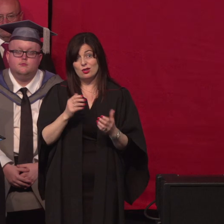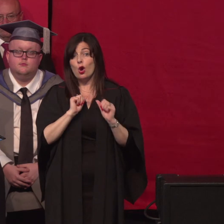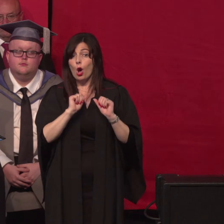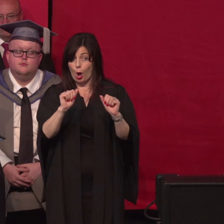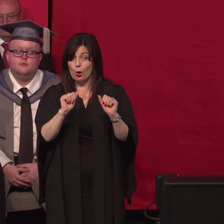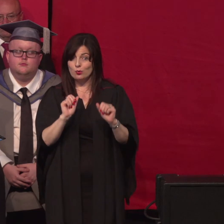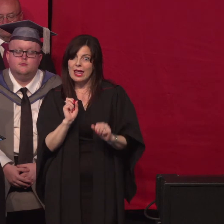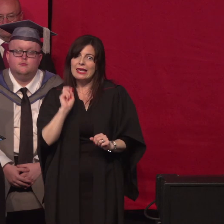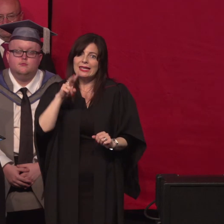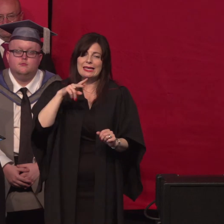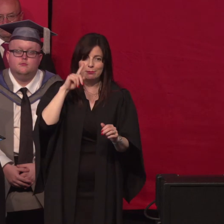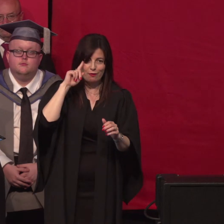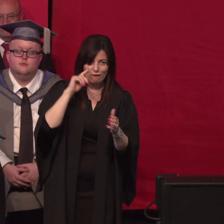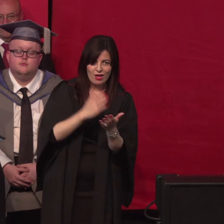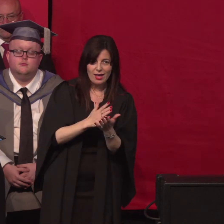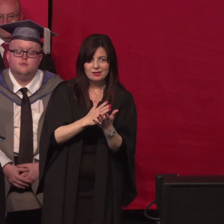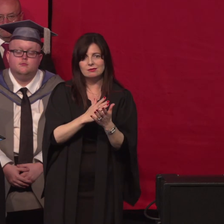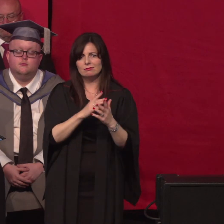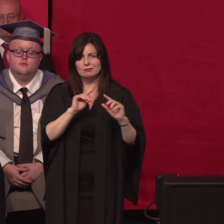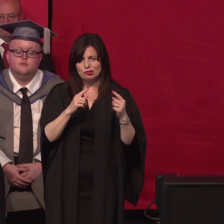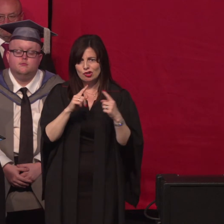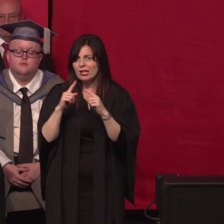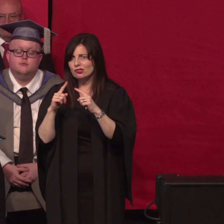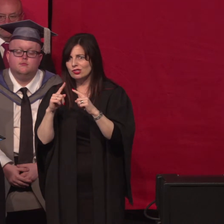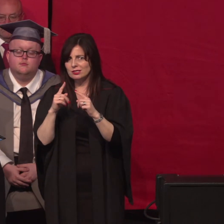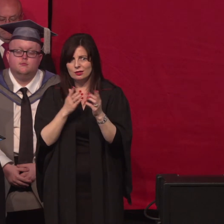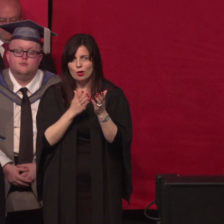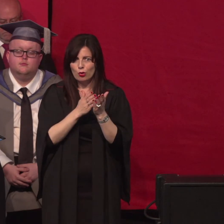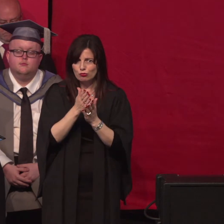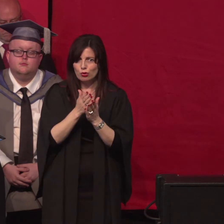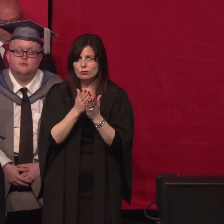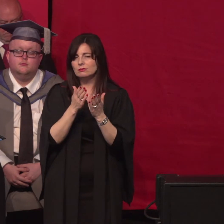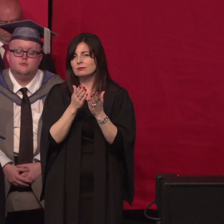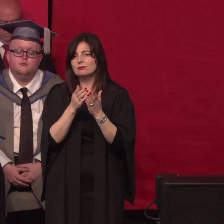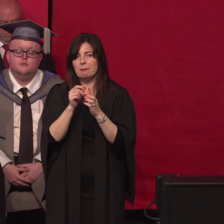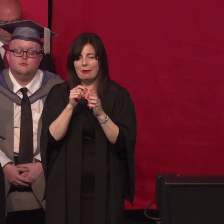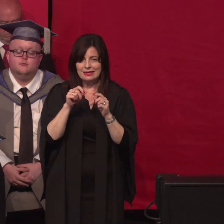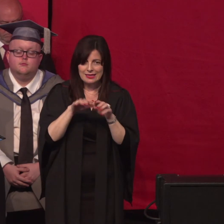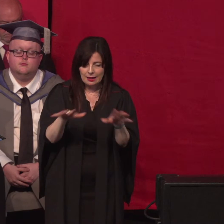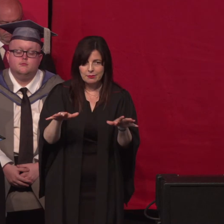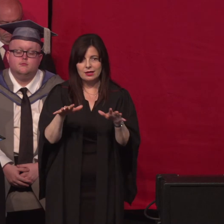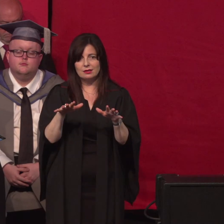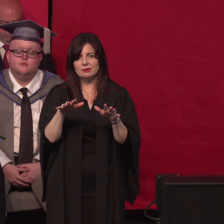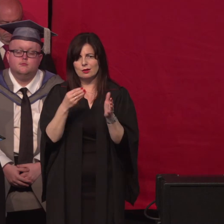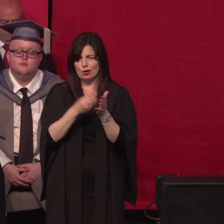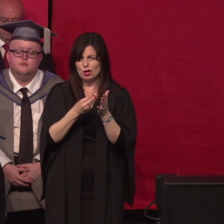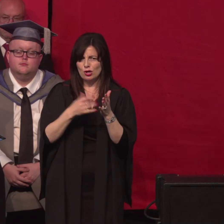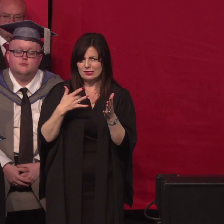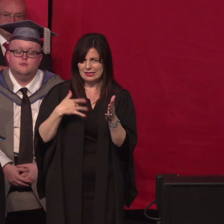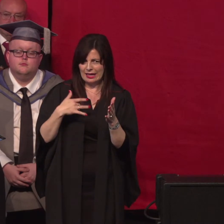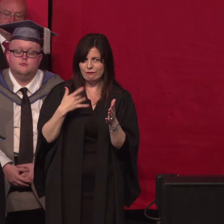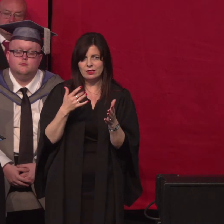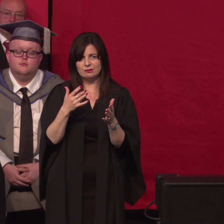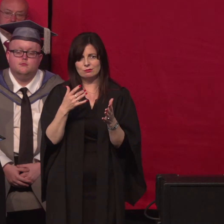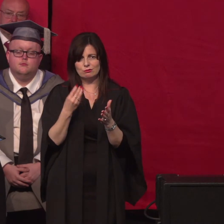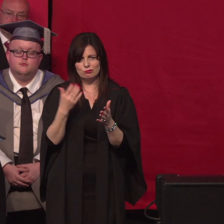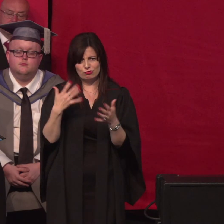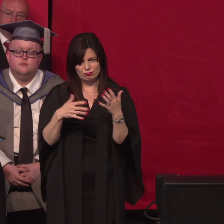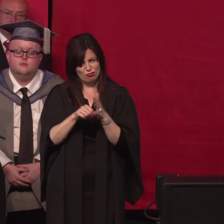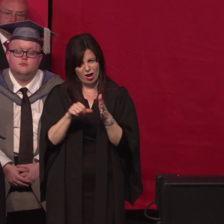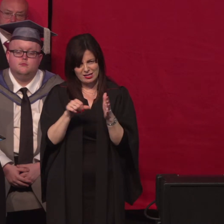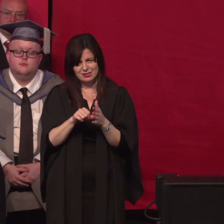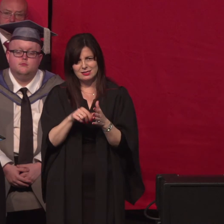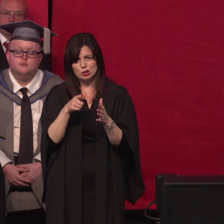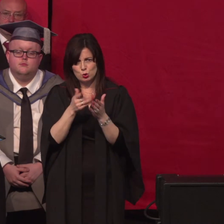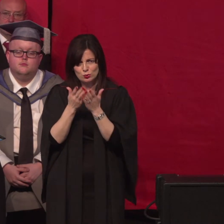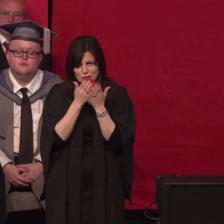you'll have faced your own challenges while studying through a pandemic and a cost of living crisis. Yet we can all come together and say that we smashed